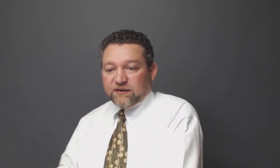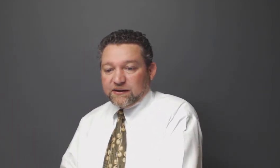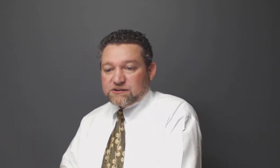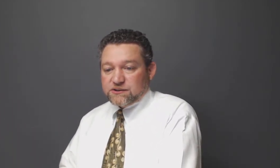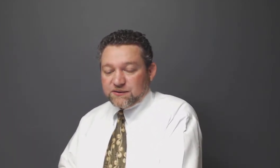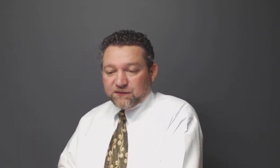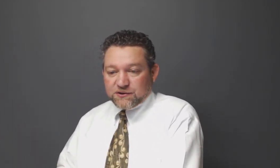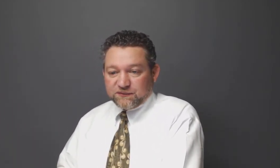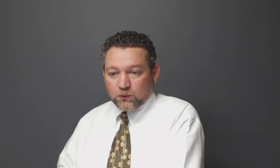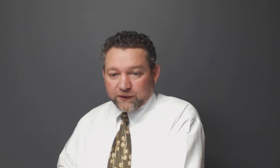advent starts in verse 40.